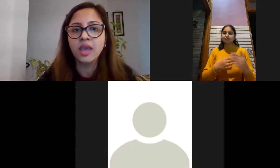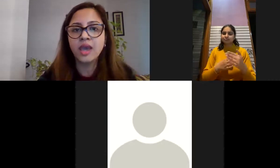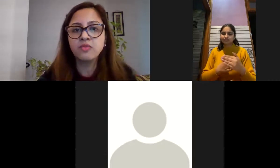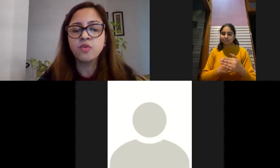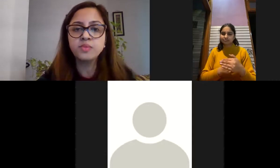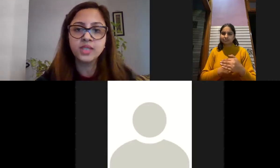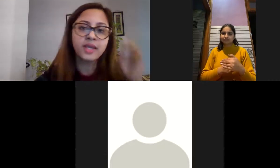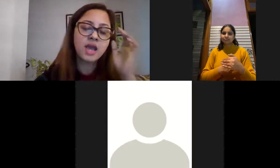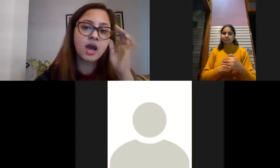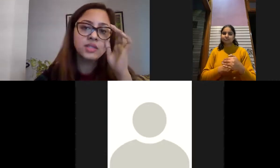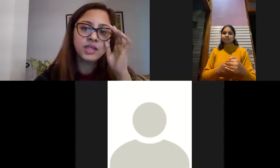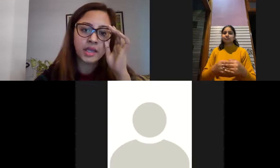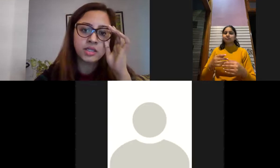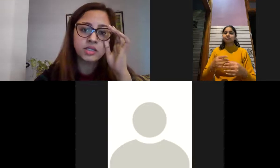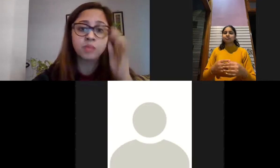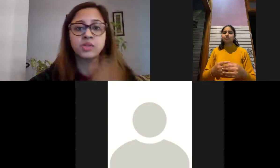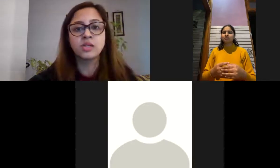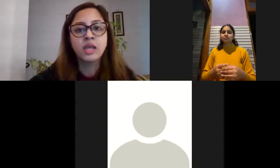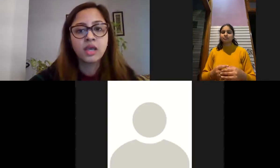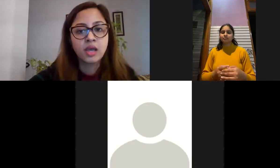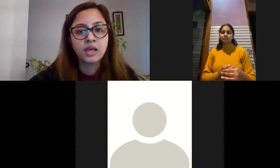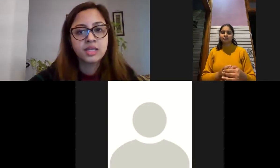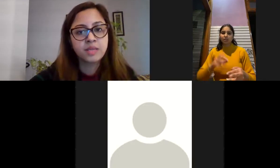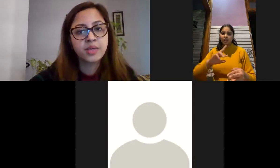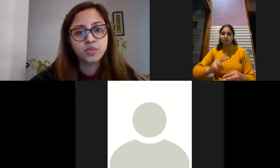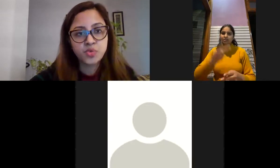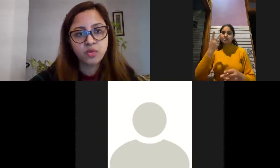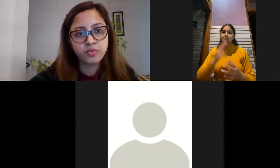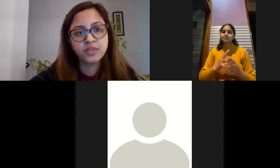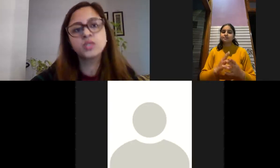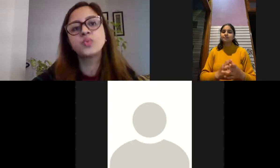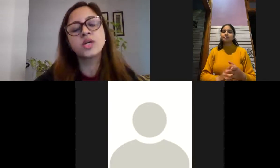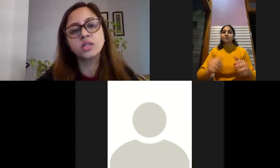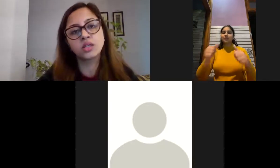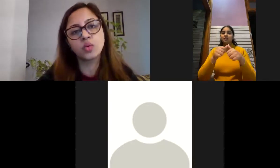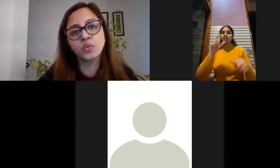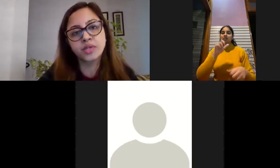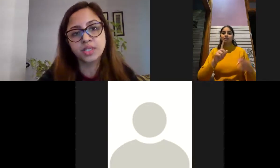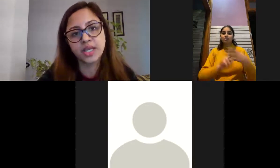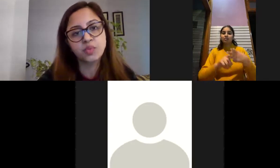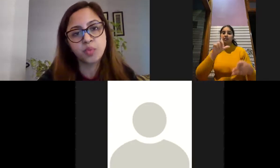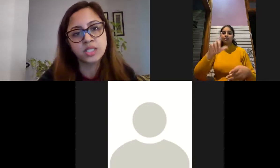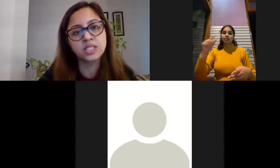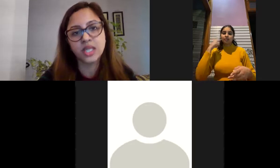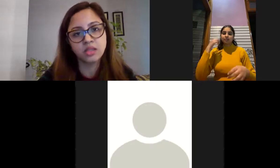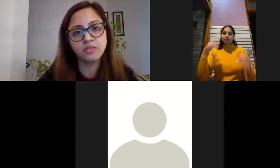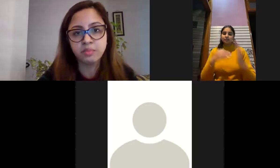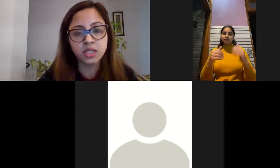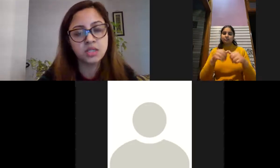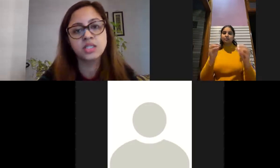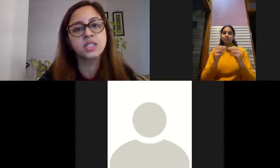situation and forms an uncanny double. Elizabeth Bronfen's work over her dead body,